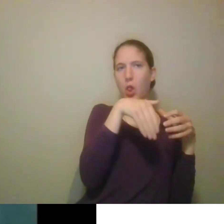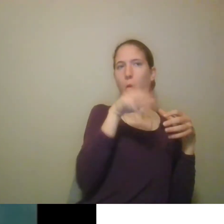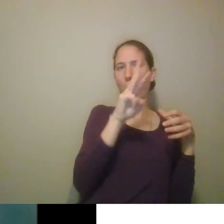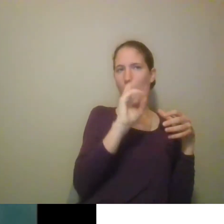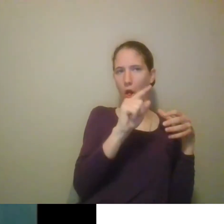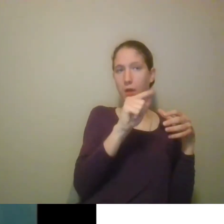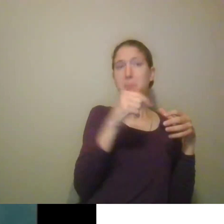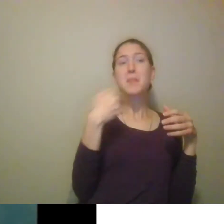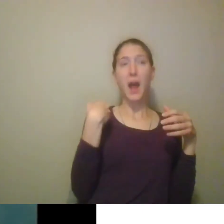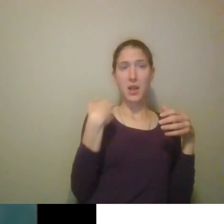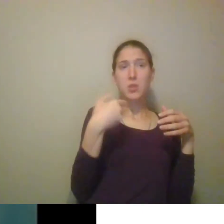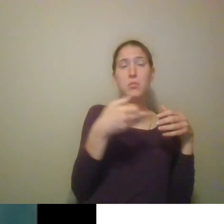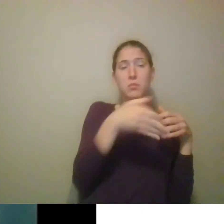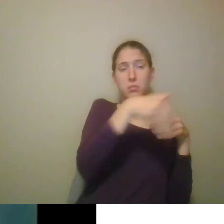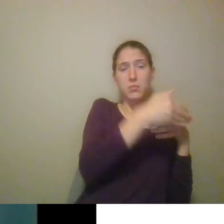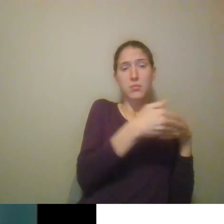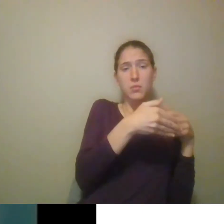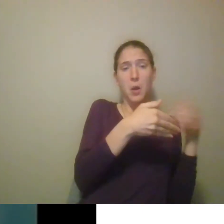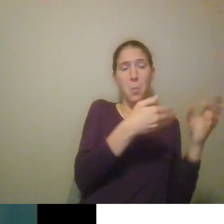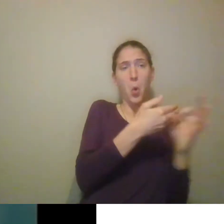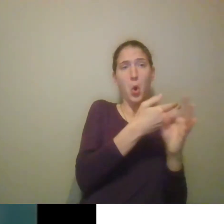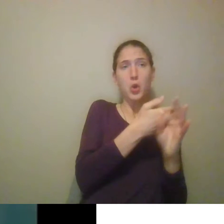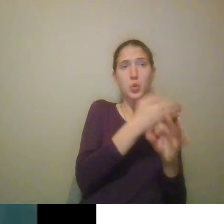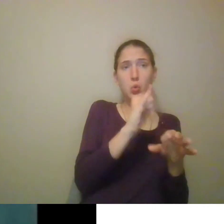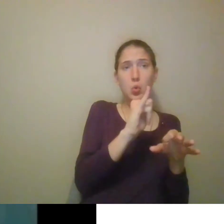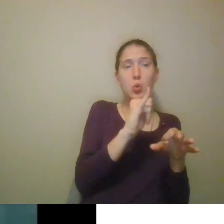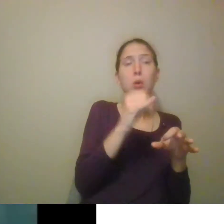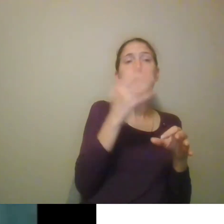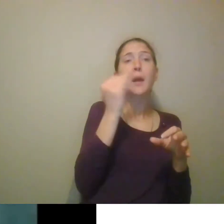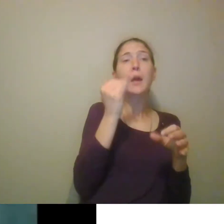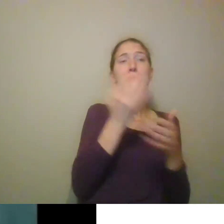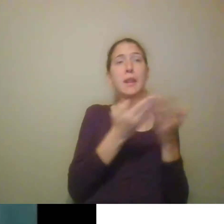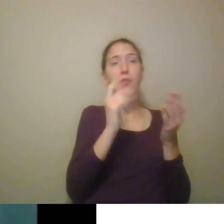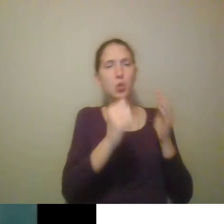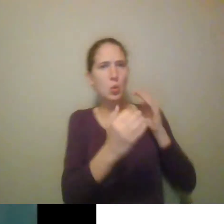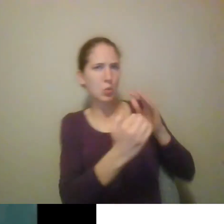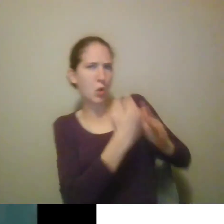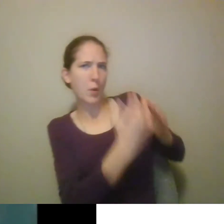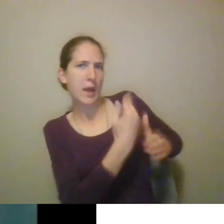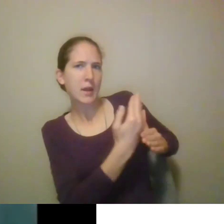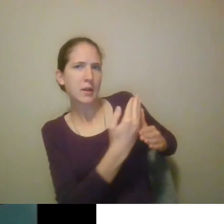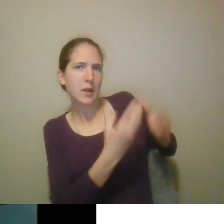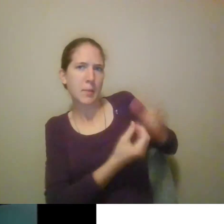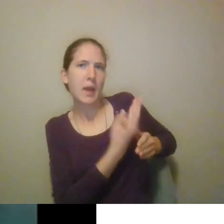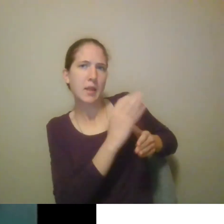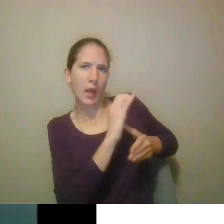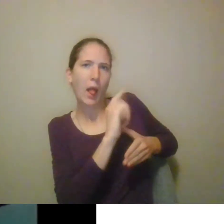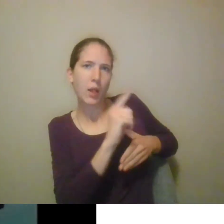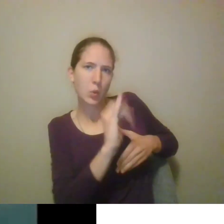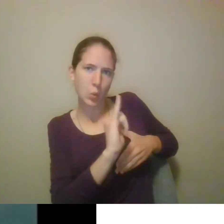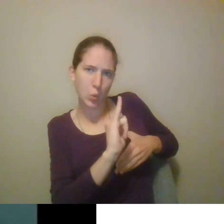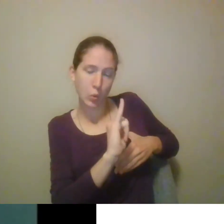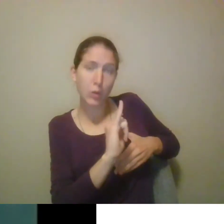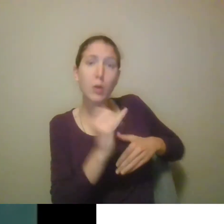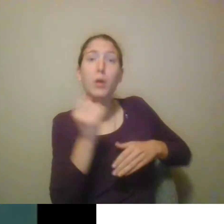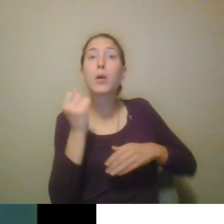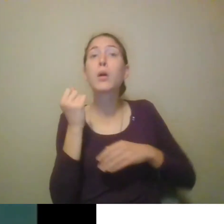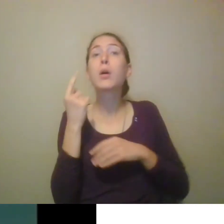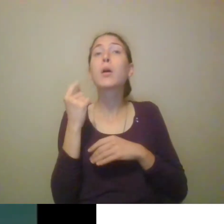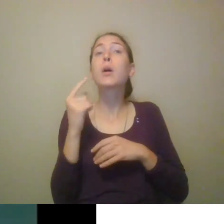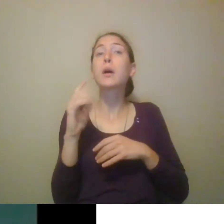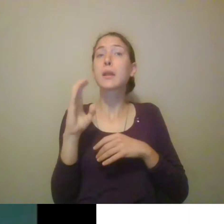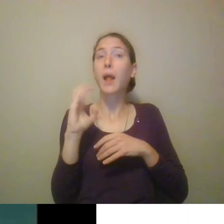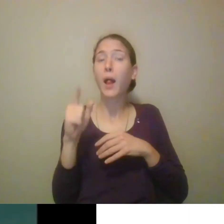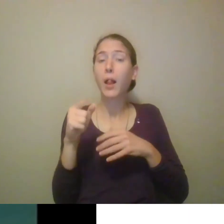wall to get to the cell membrane to get into plant cells. The difference is the cell membrane has pores. We're not done yet.